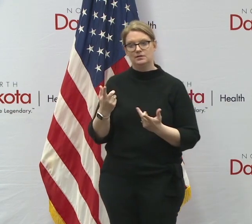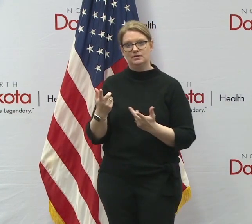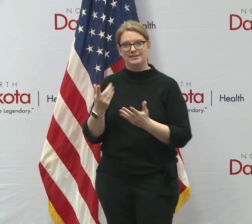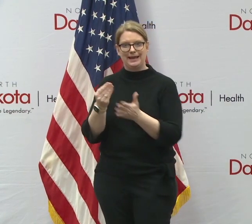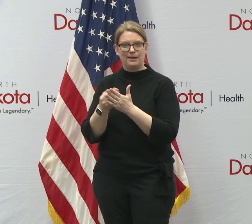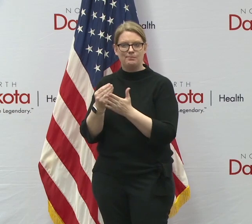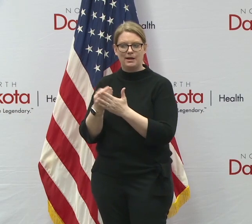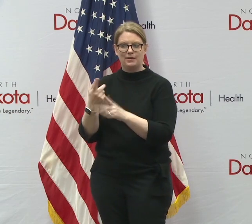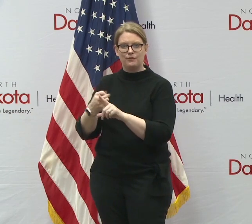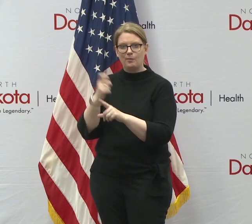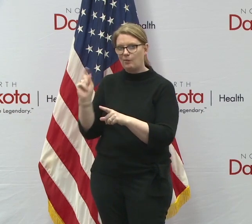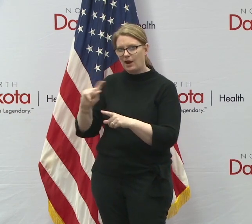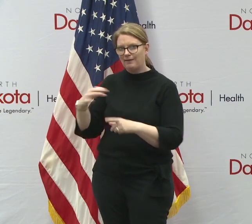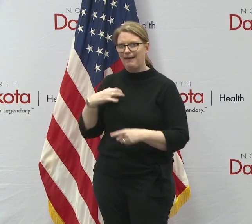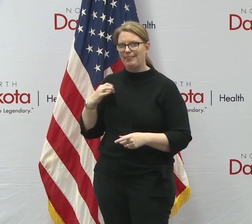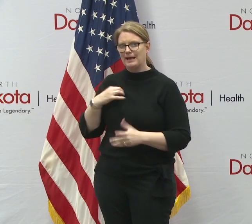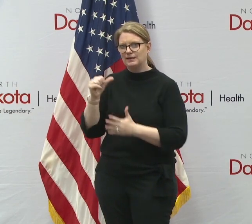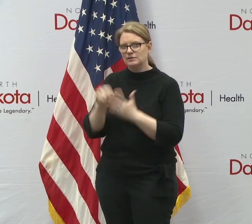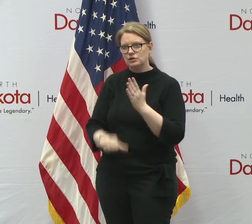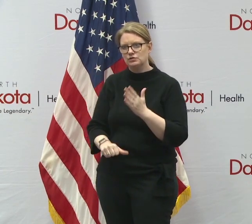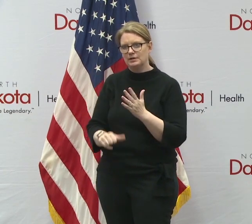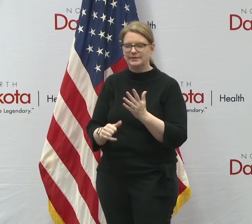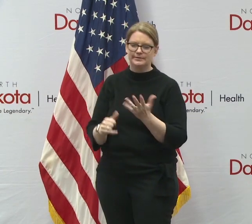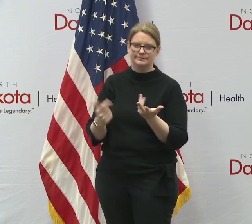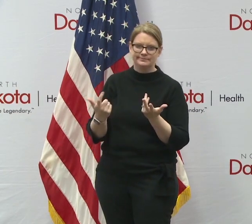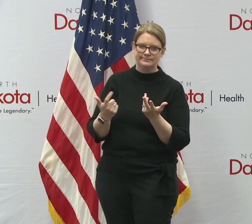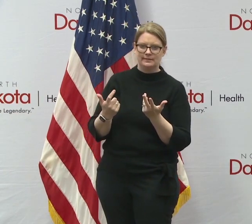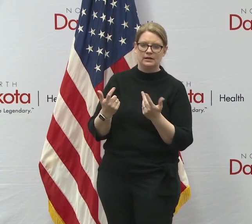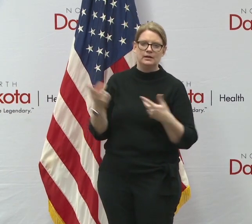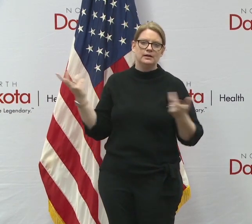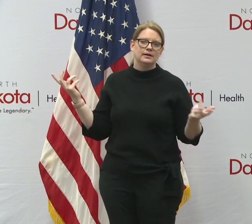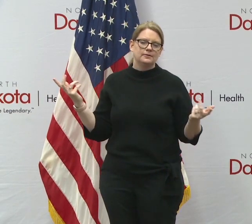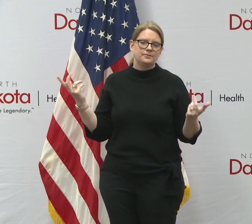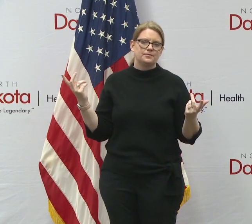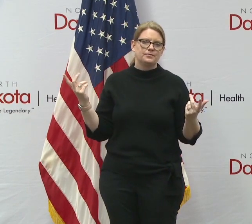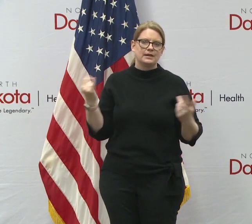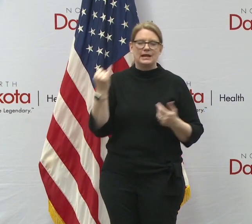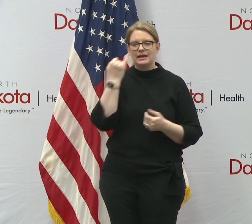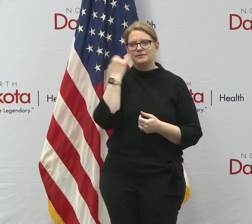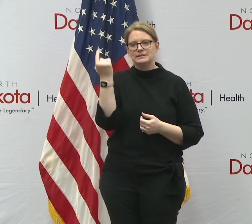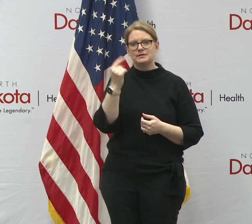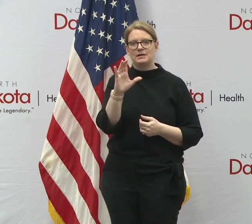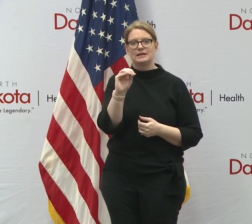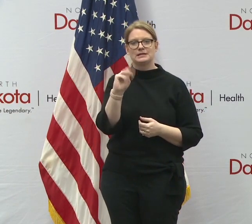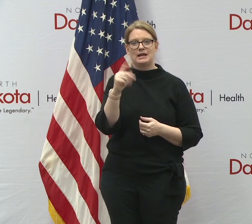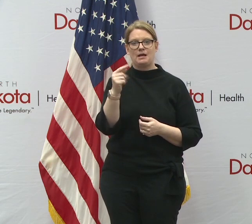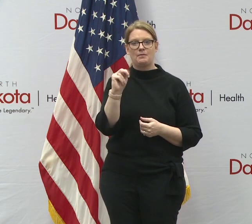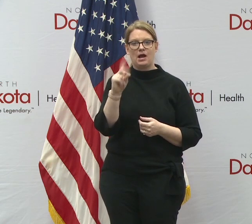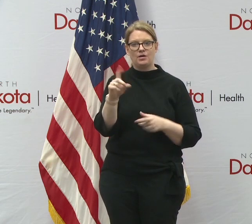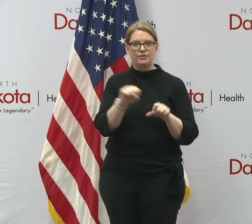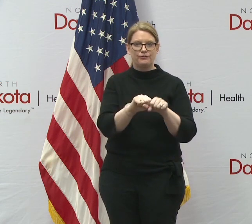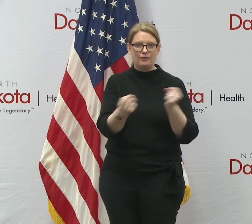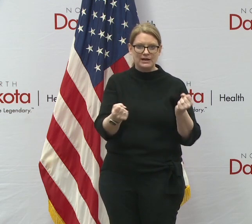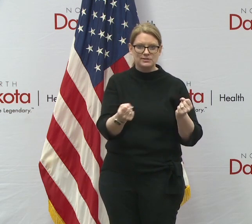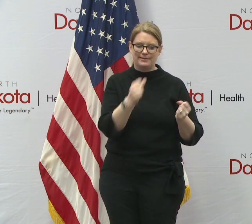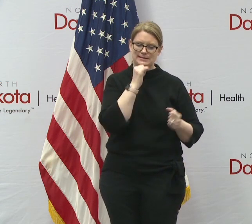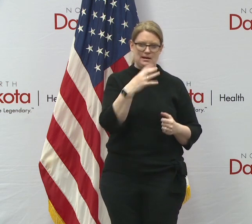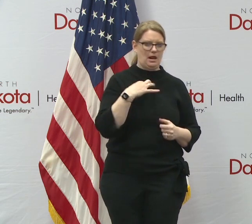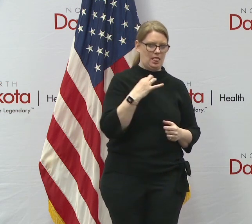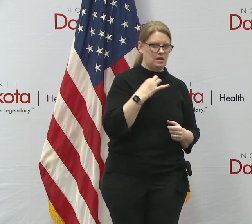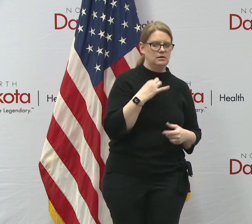And depending on how you describe elective, if somebody has a compound fracture, I guess that's not elective. If